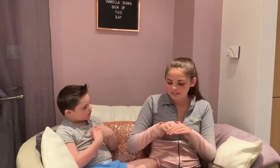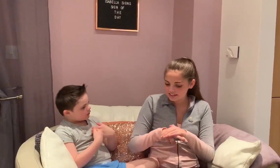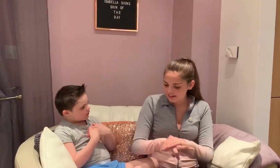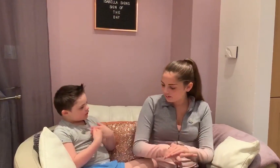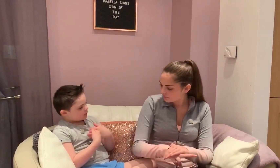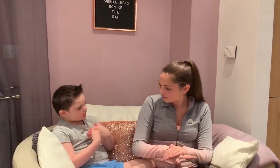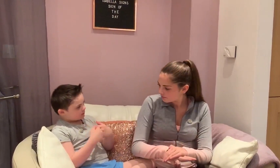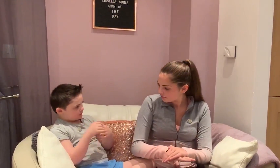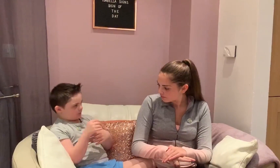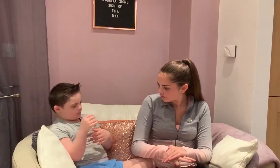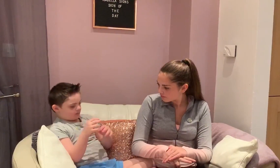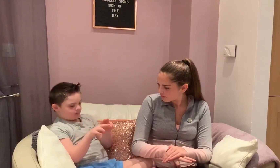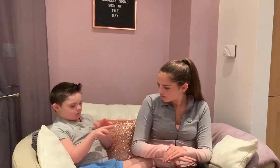The snail